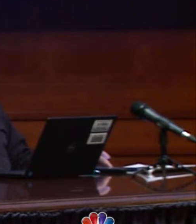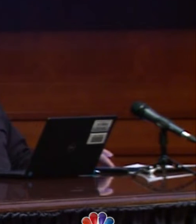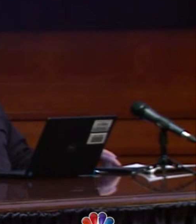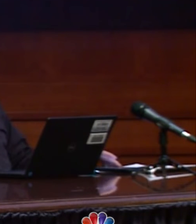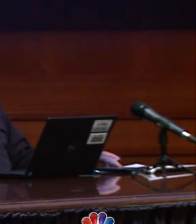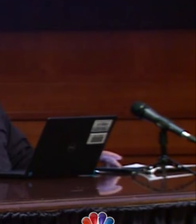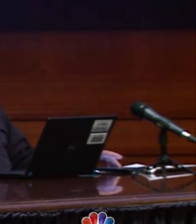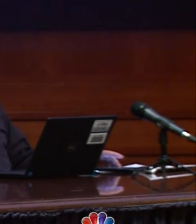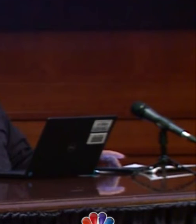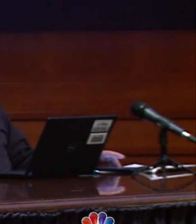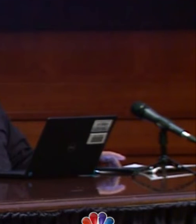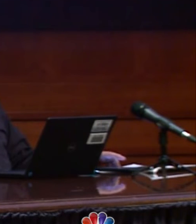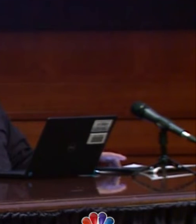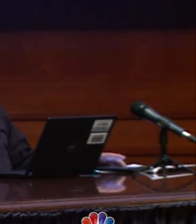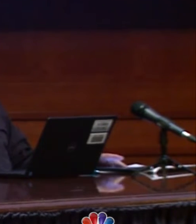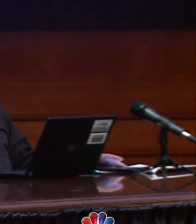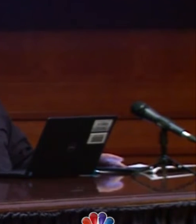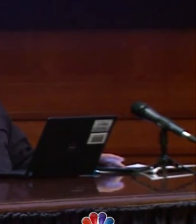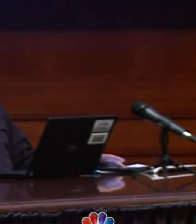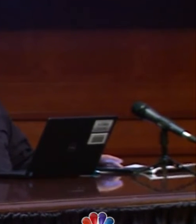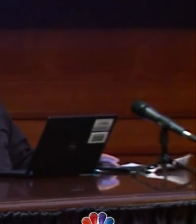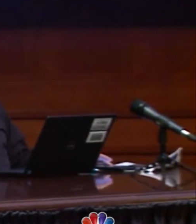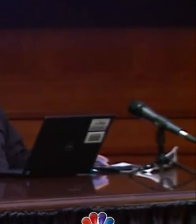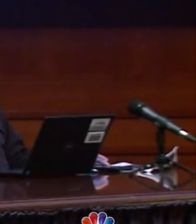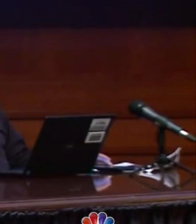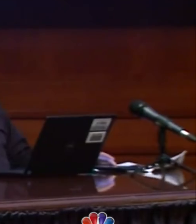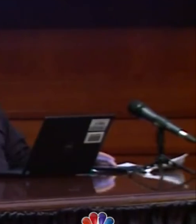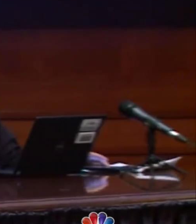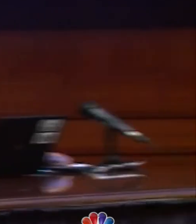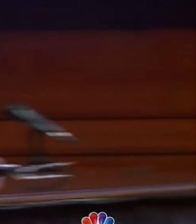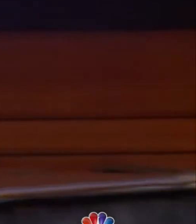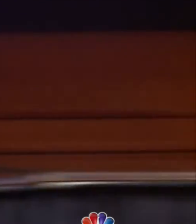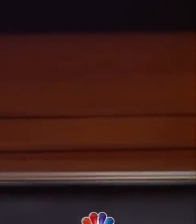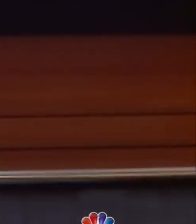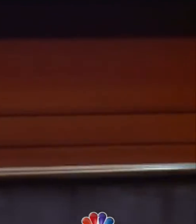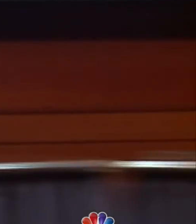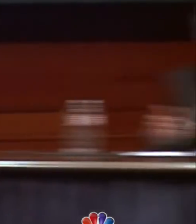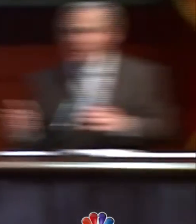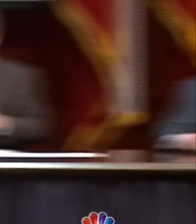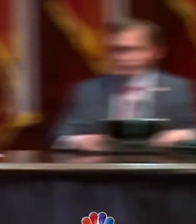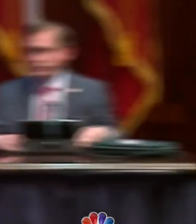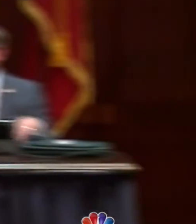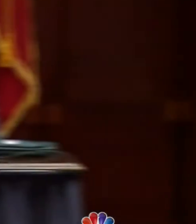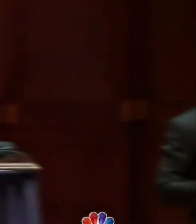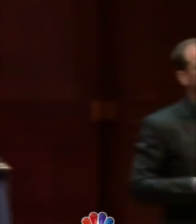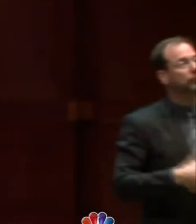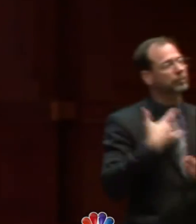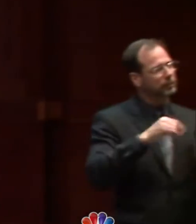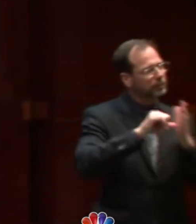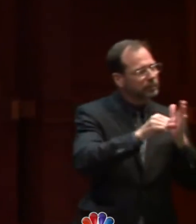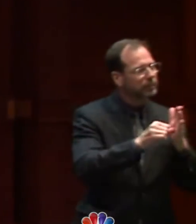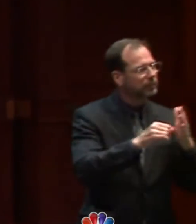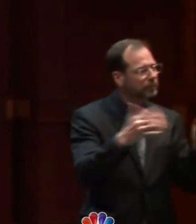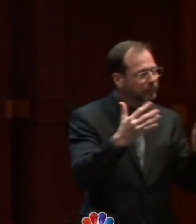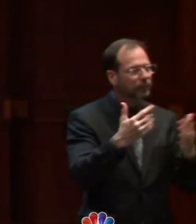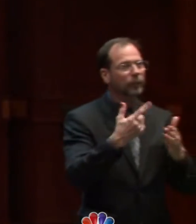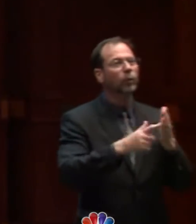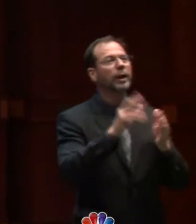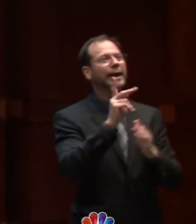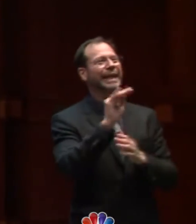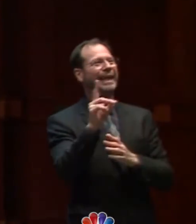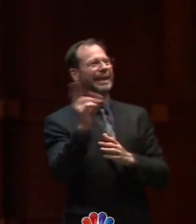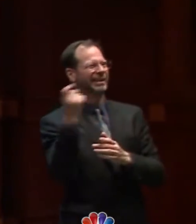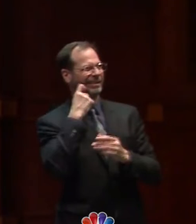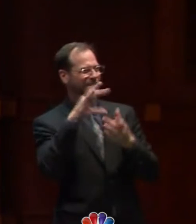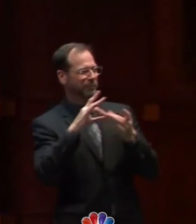To close it down before questions, a couple of quick comments. I want to pick up on a couple of things that you all mentioned. I do want to emphasize what Nim Kidd was talking about, and that